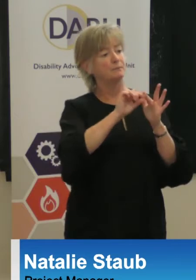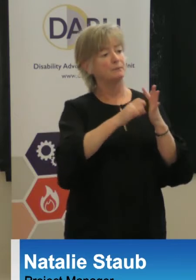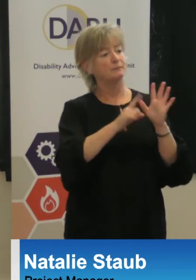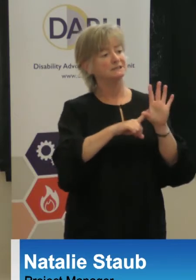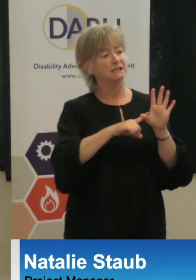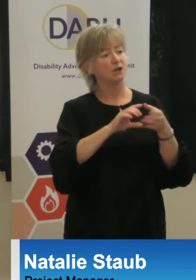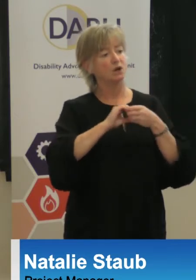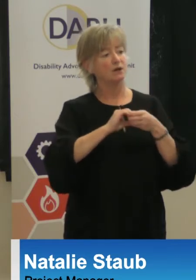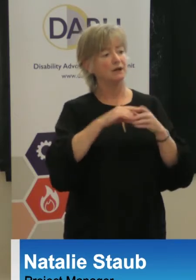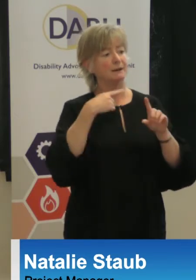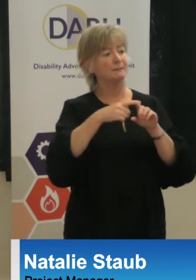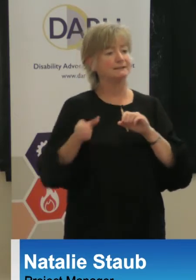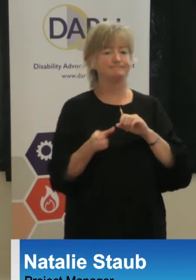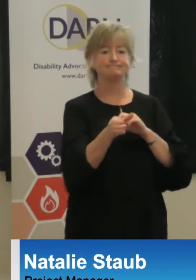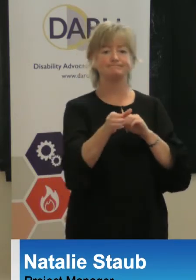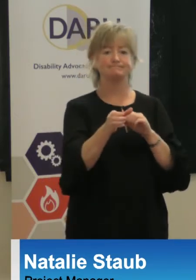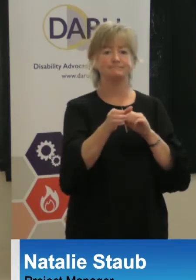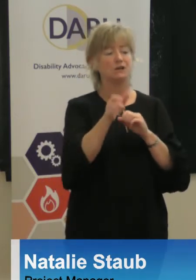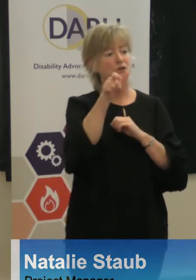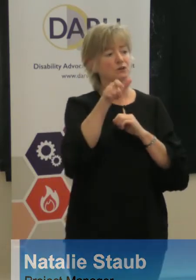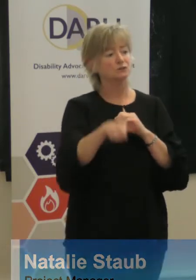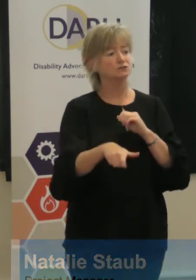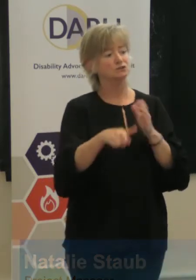enforce consumer law in Victoria.